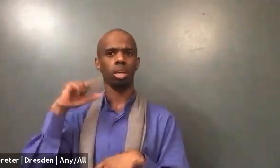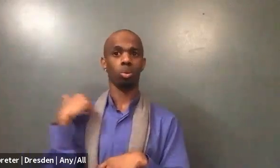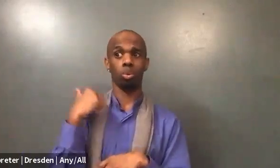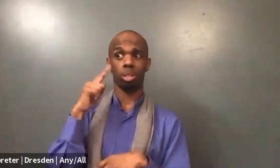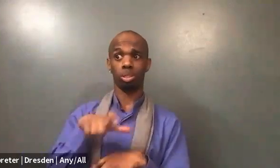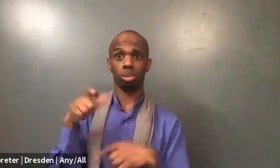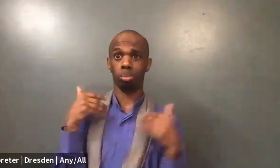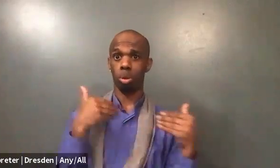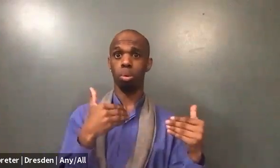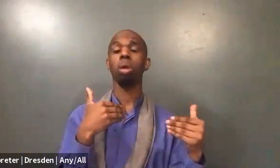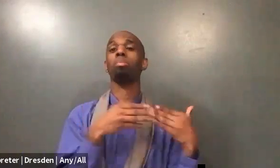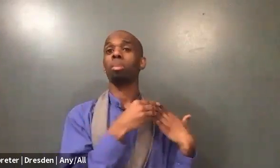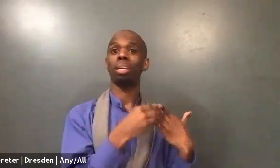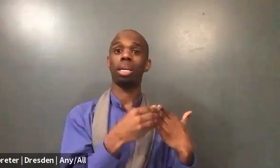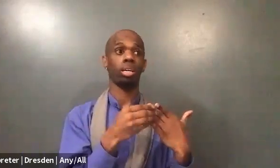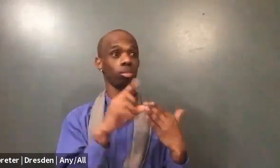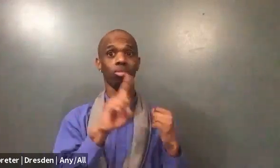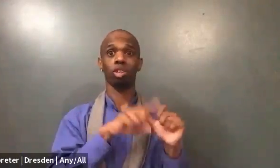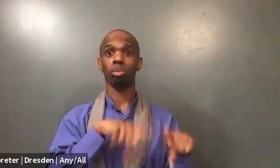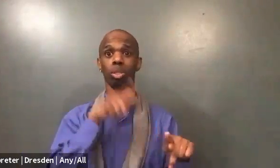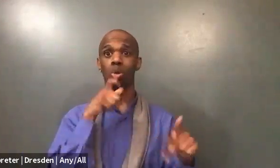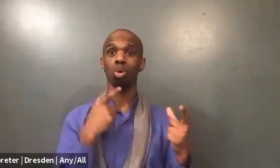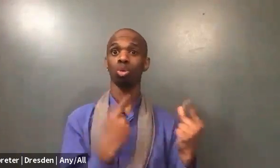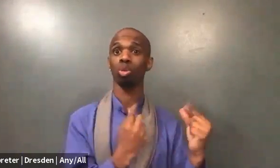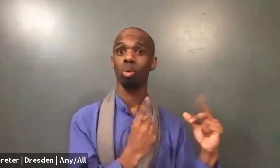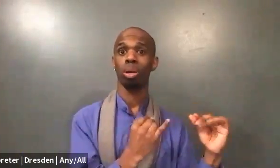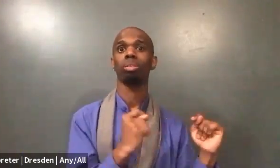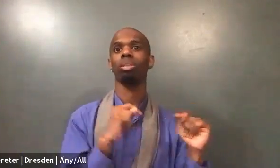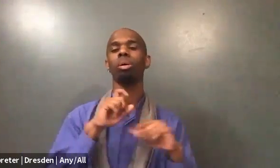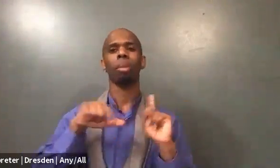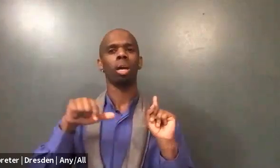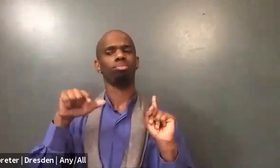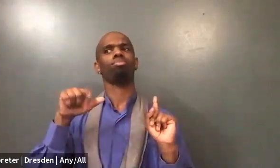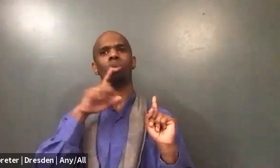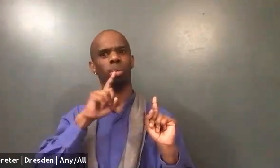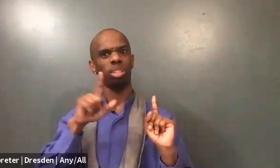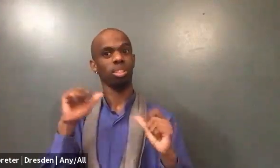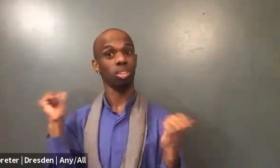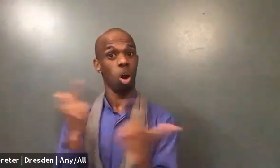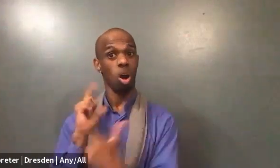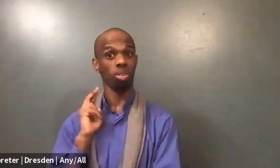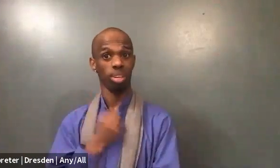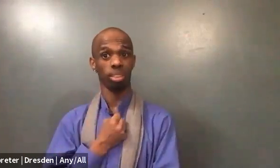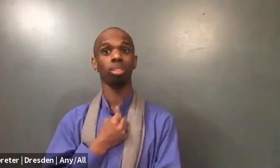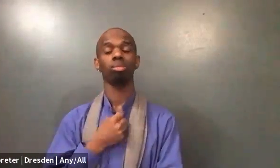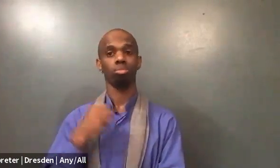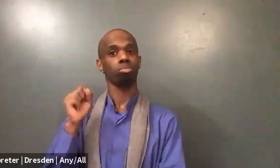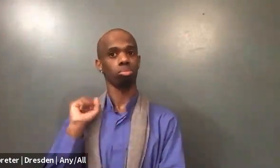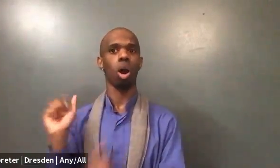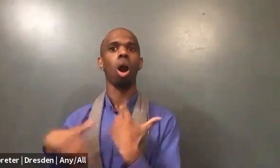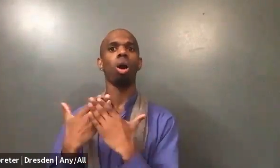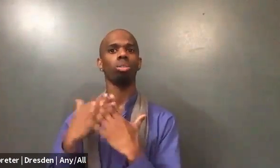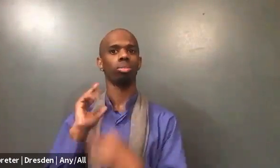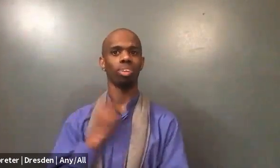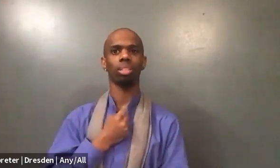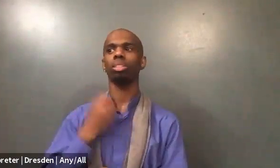right? But when in reality, it's all of us. And there's a certain kind of person who is going to step up and interrupt.